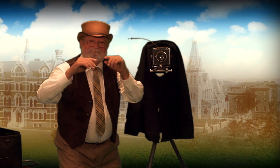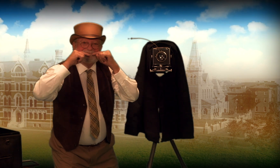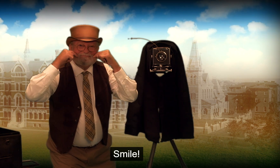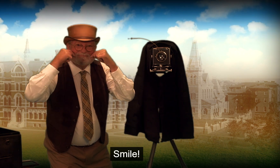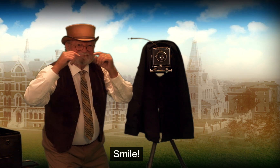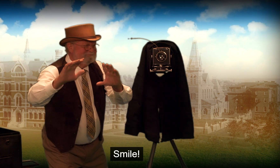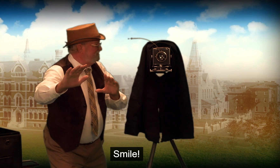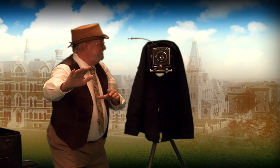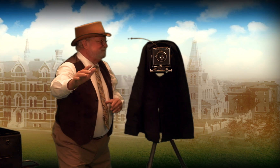Smile.